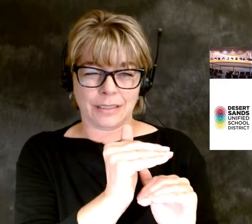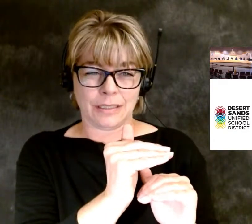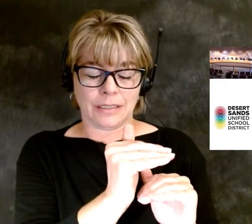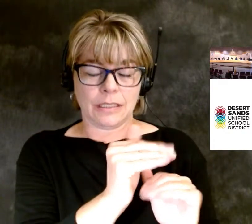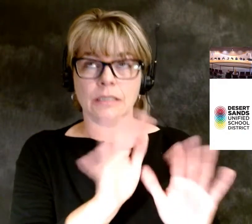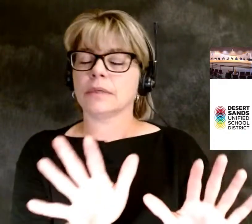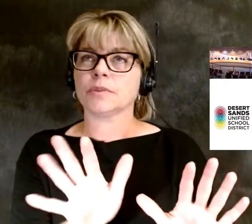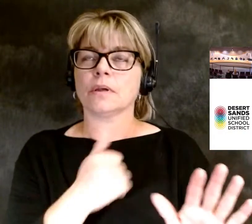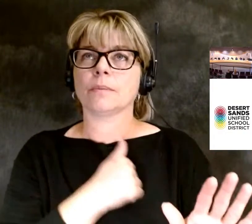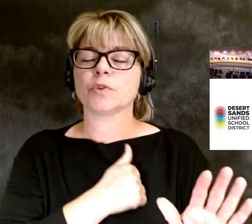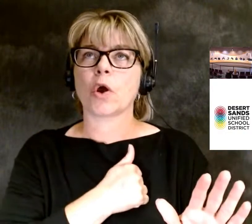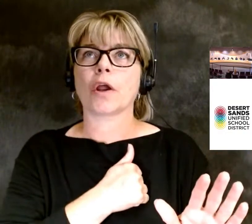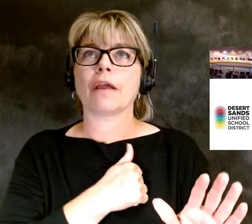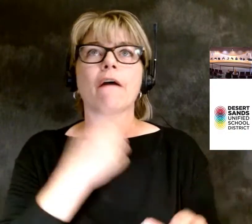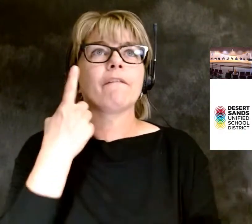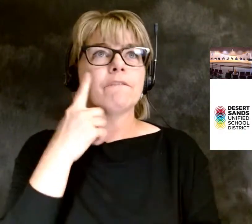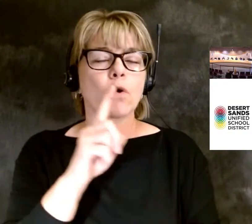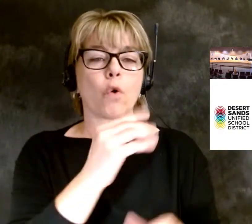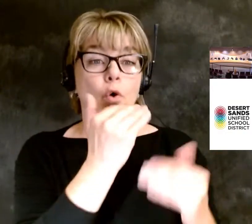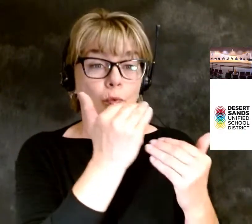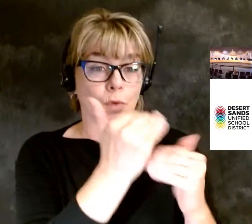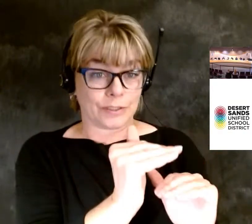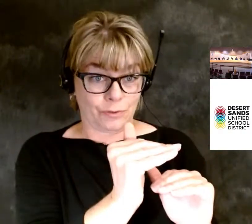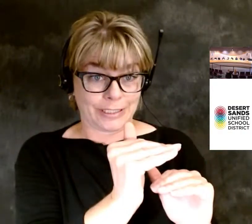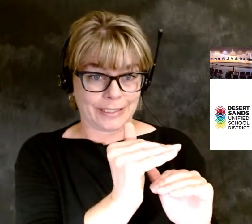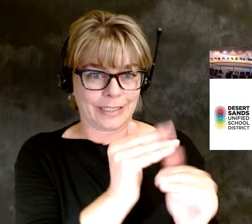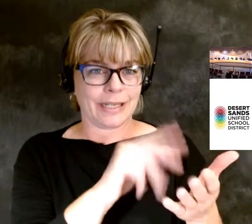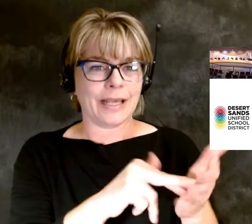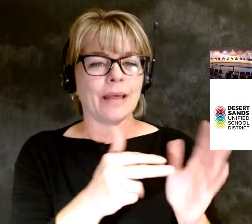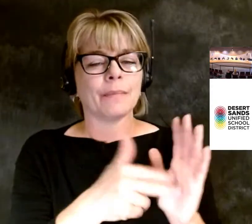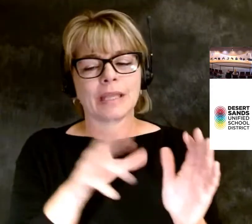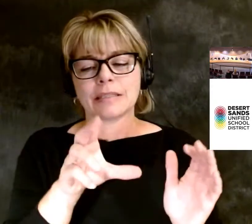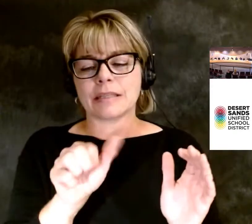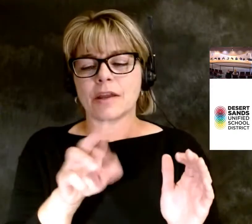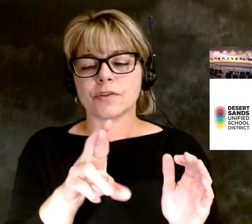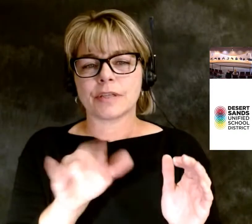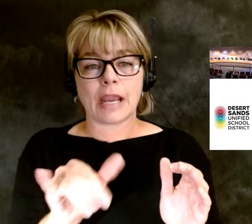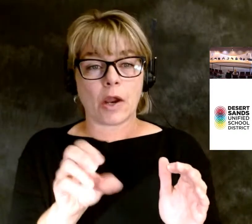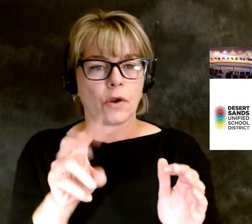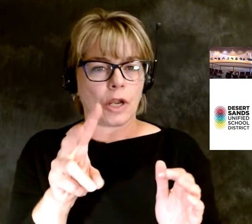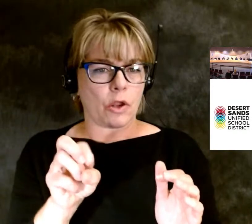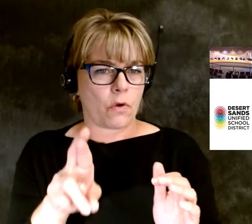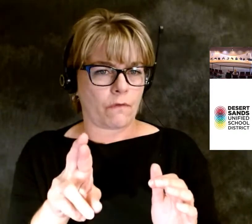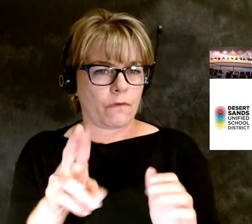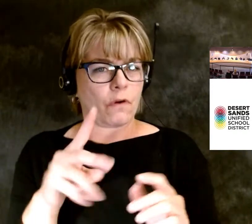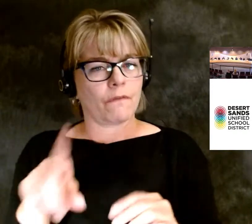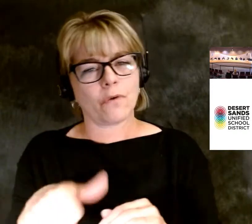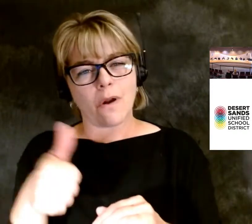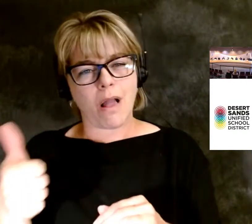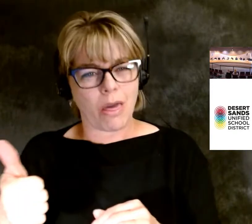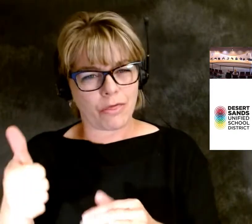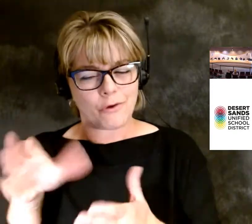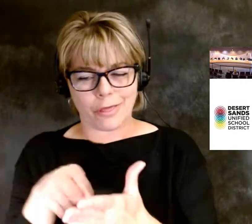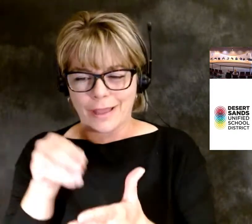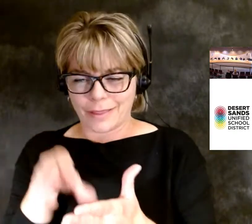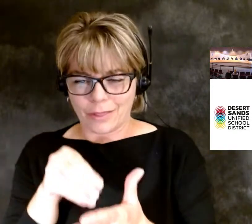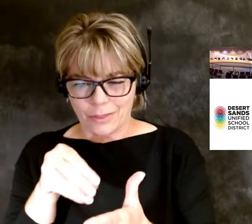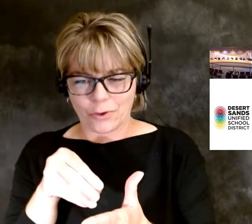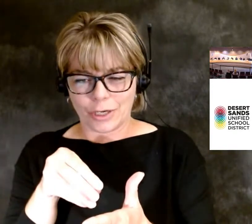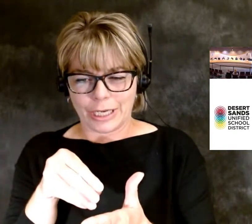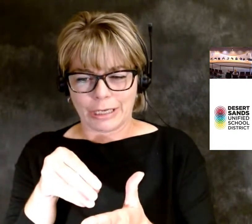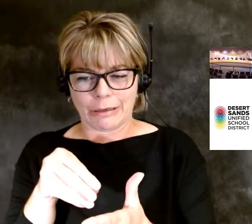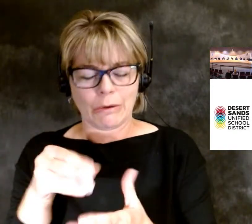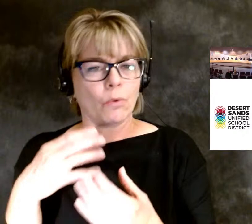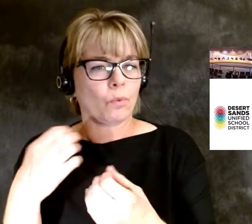on the restricted side, there's things like carryover from the ELOP program, the Educator Effectiveness Block Grant, the Learning Recovery Block Grant, which we just